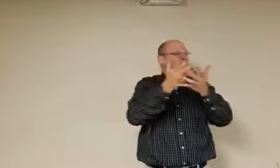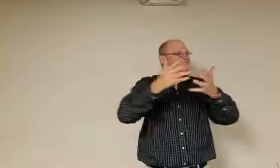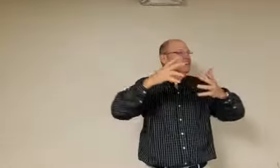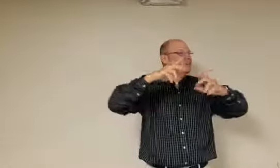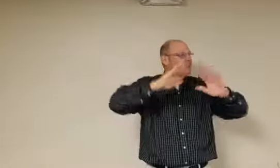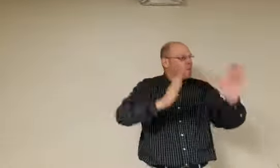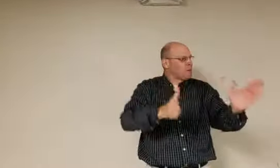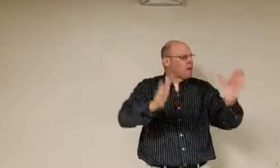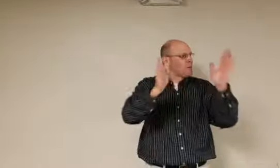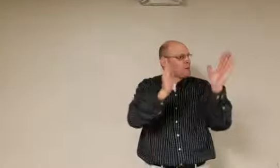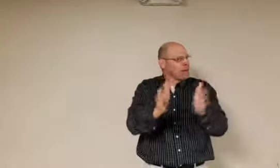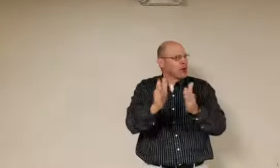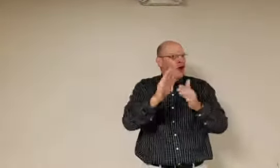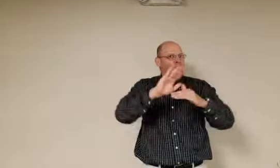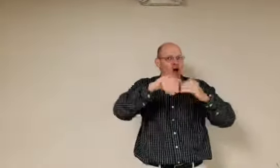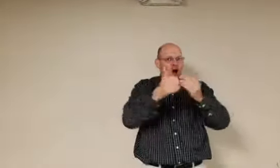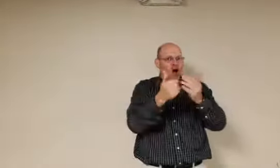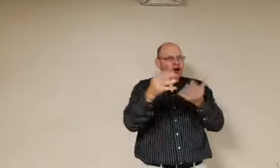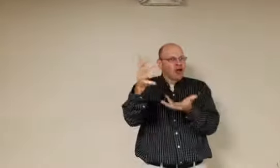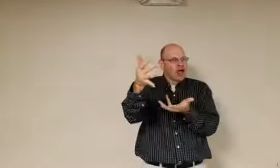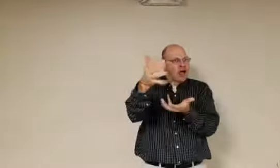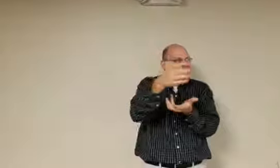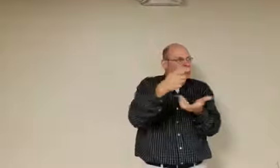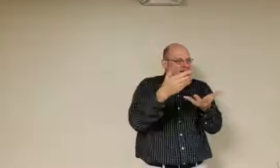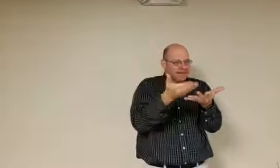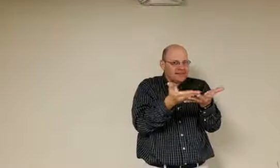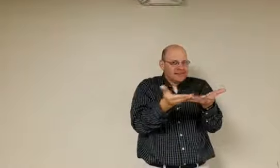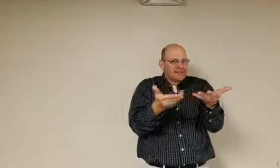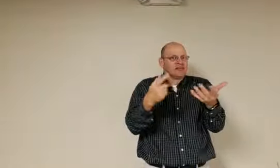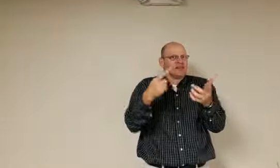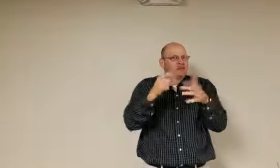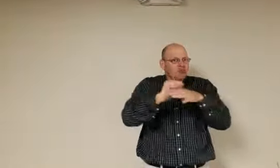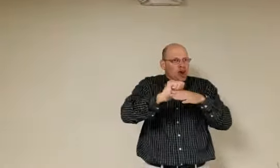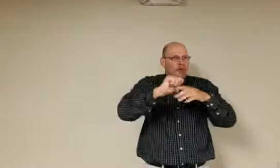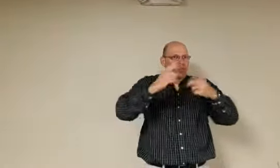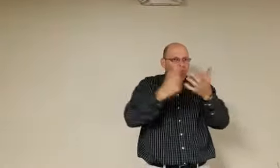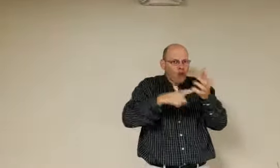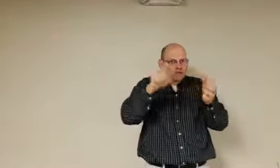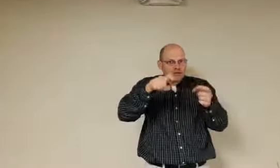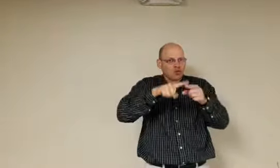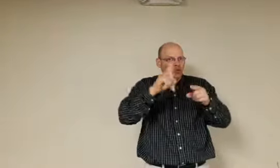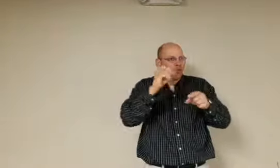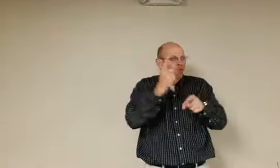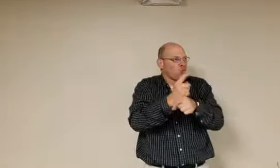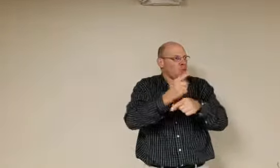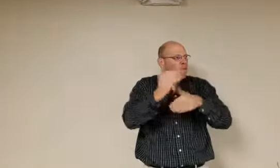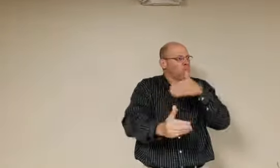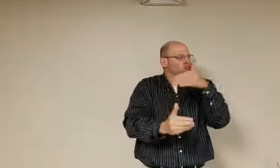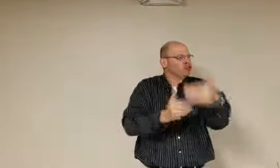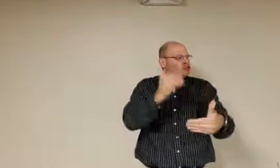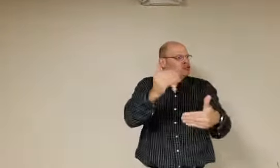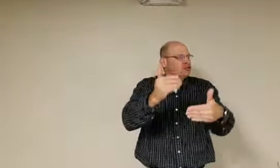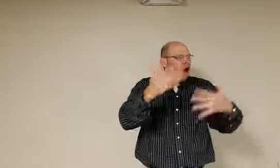Jewish priests. They are preparing for the process of the 3rd temple, what they have to